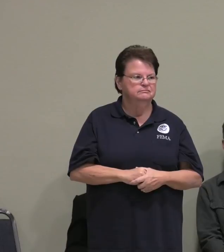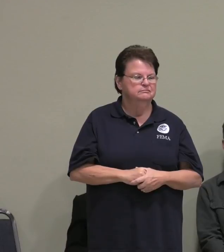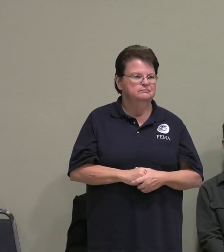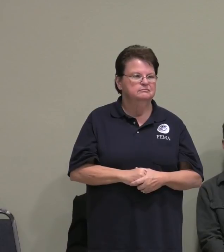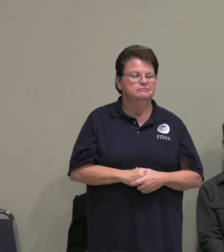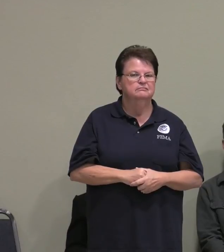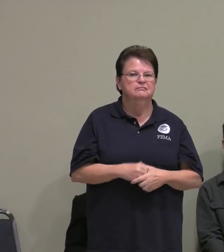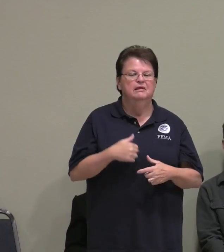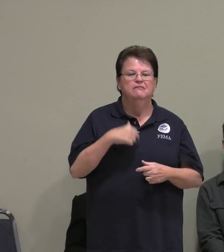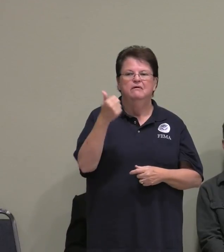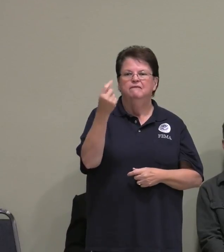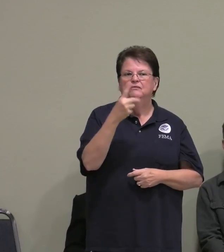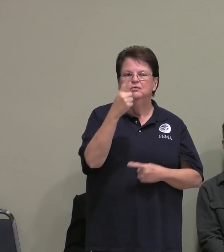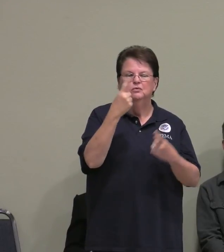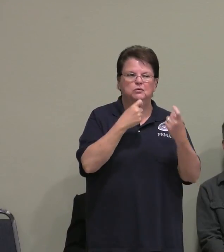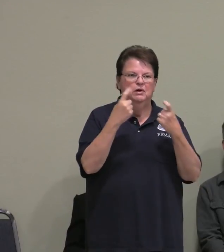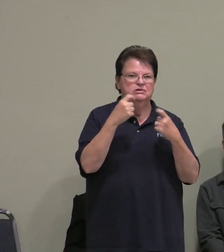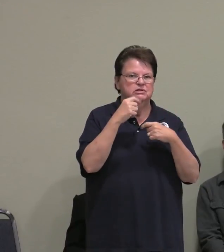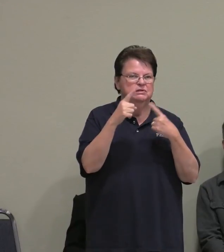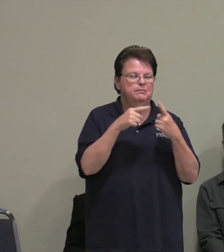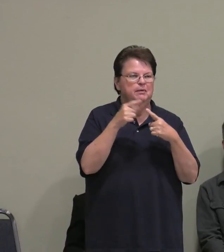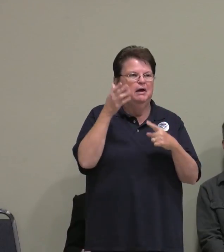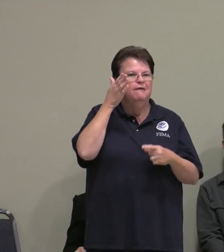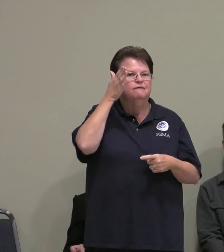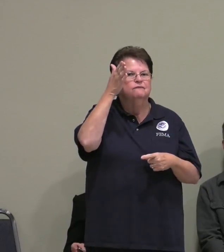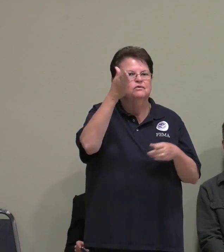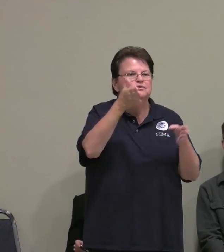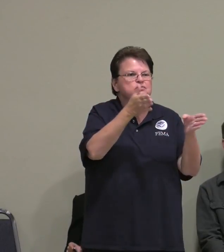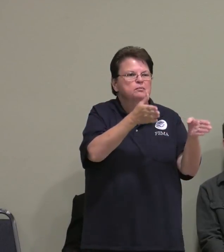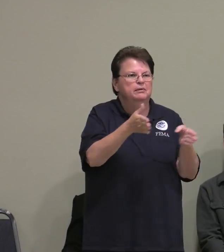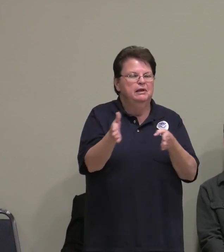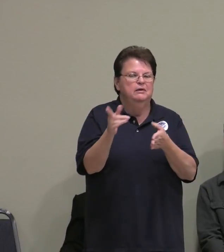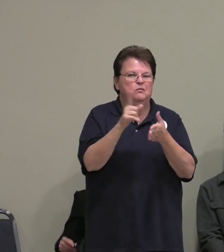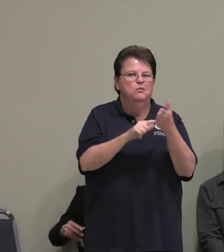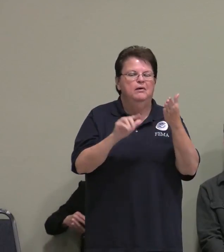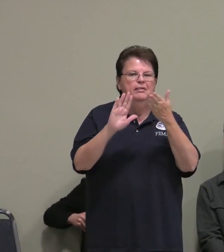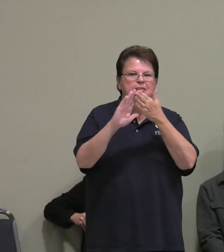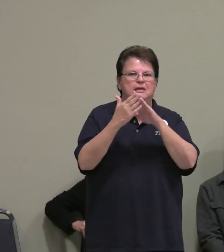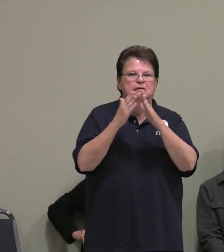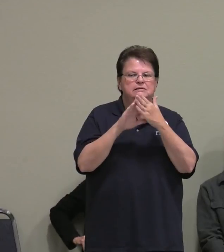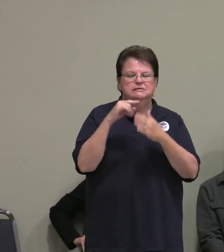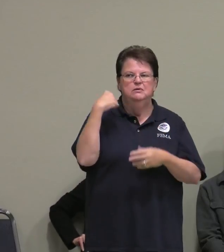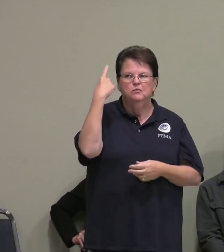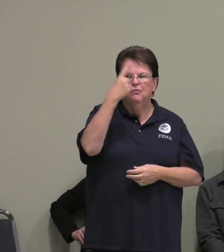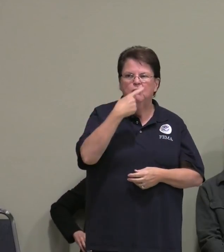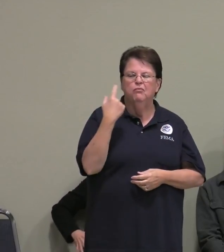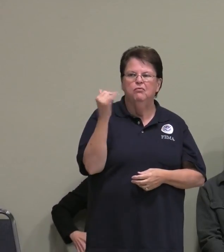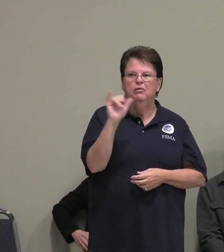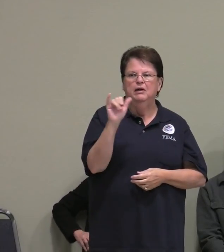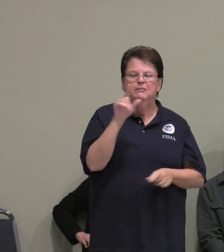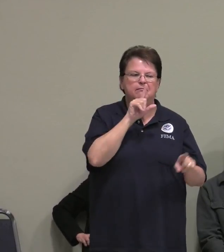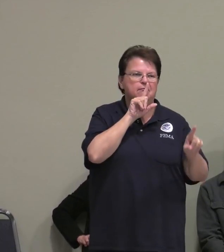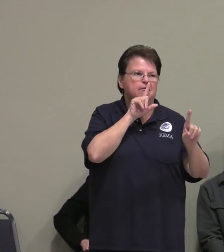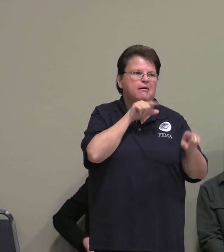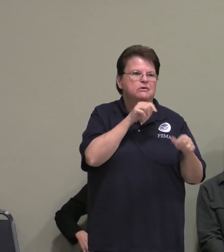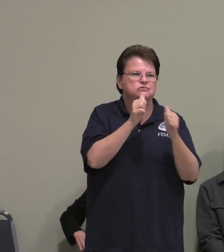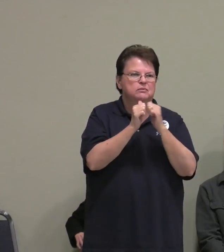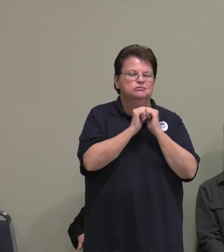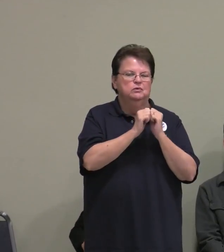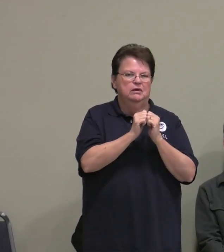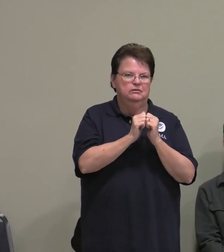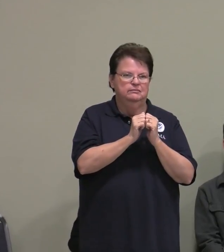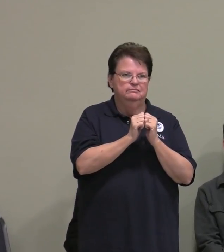So I have a few questions about future planning and what the town is going to look like. I'm going to kind of answer them together.